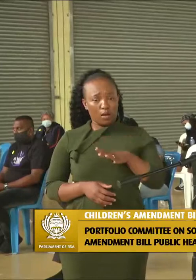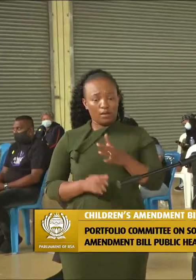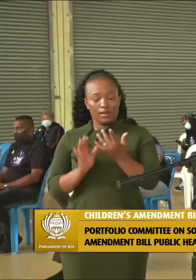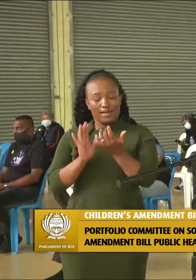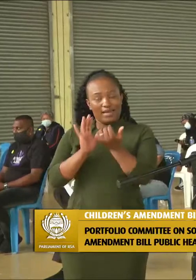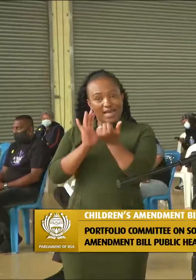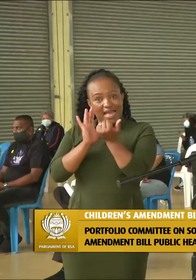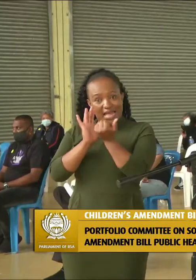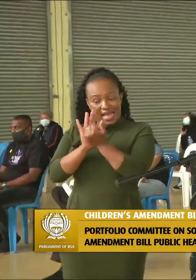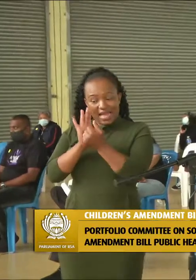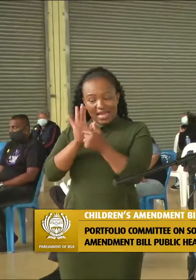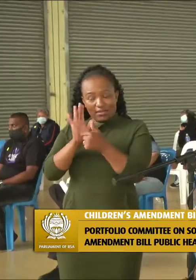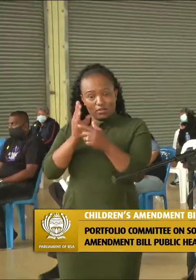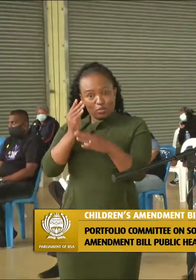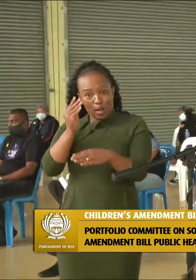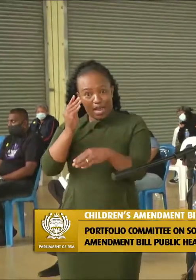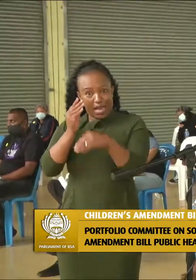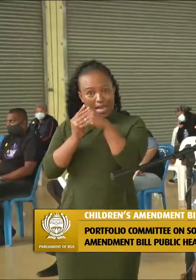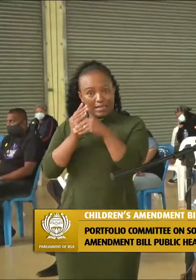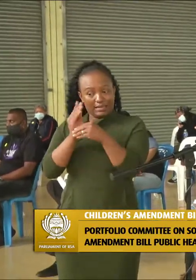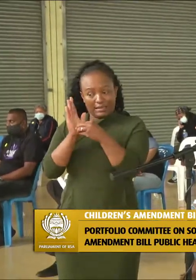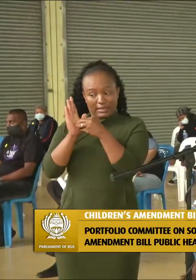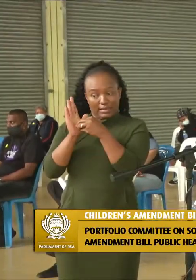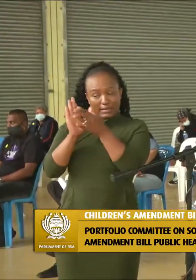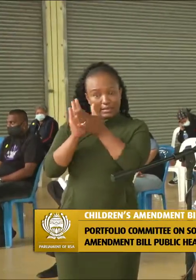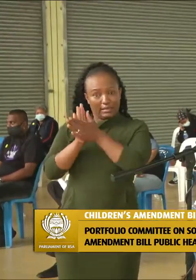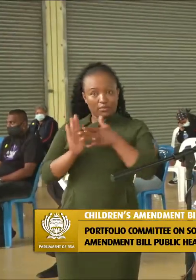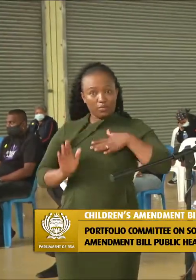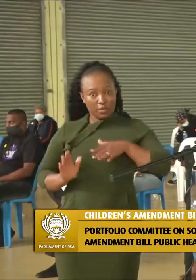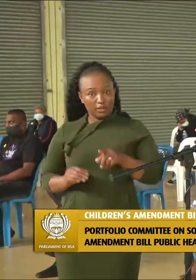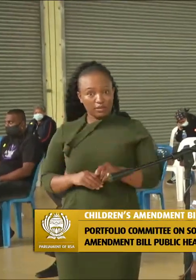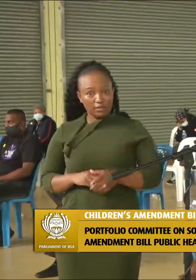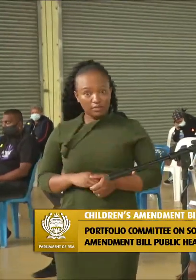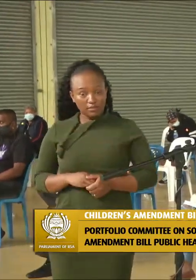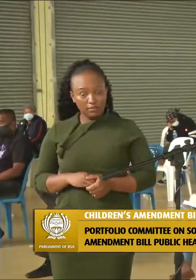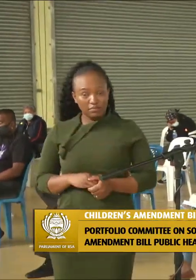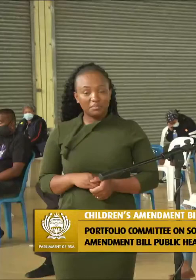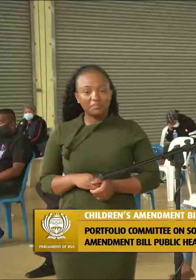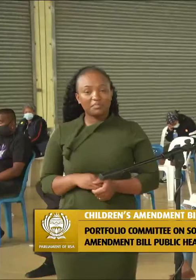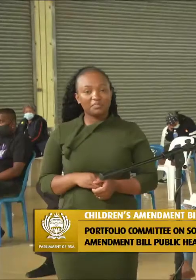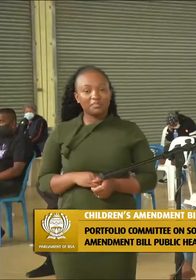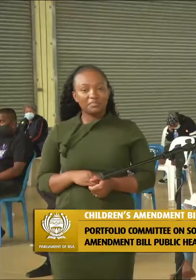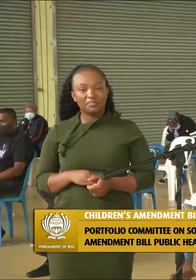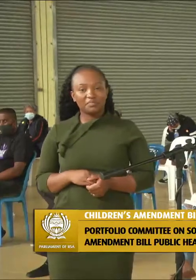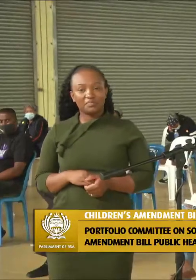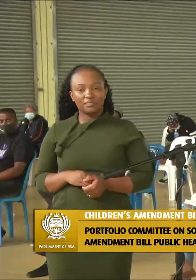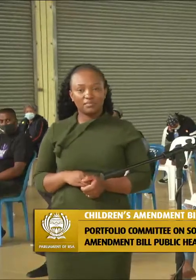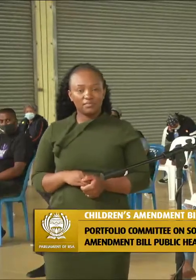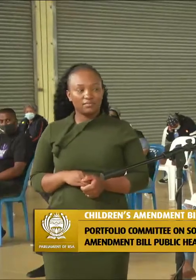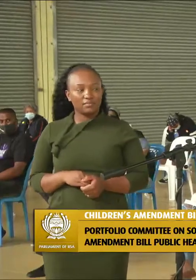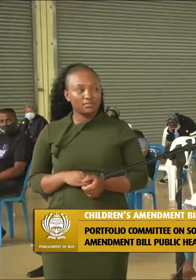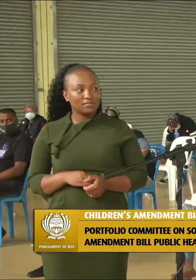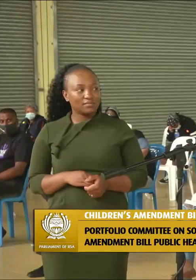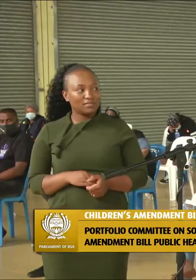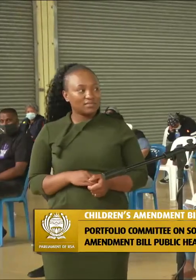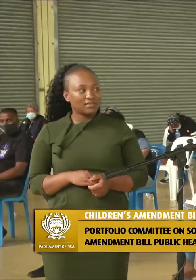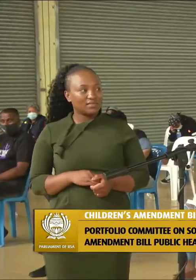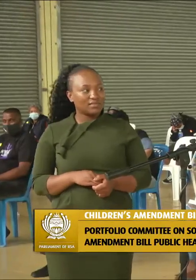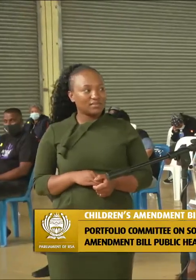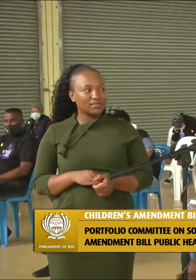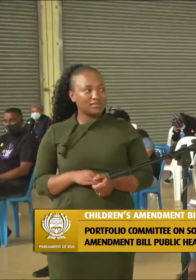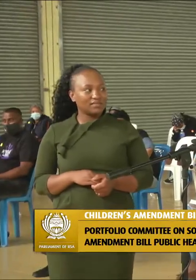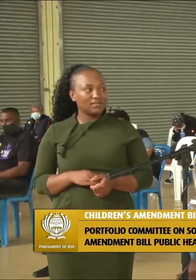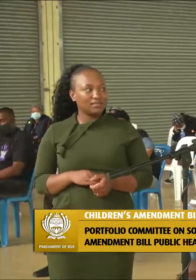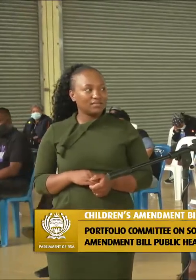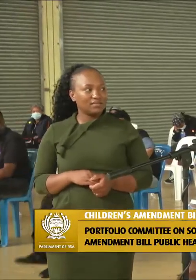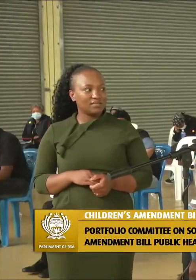you properly. Do you want the matters of PPE to be put on the amendment? Uyazi ngiyacela